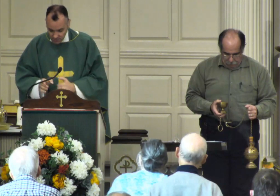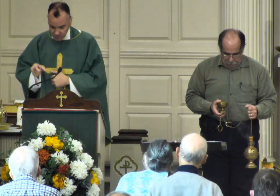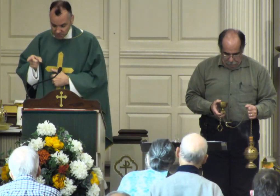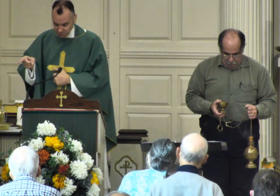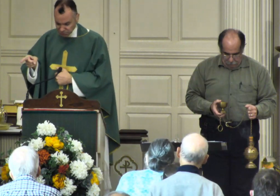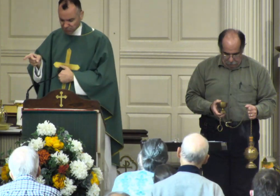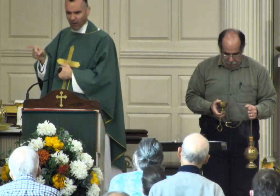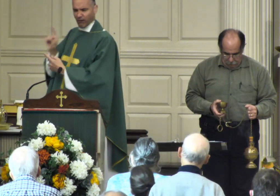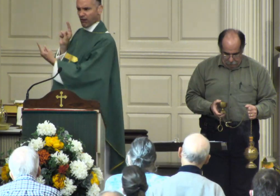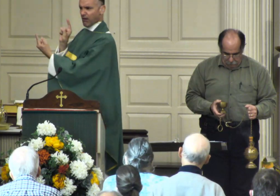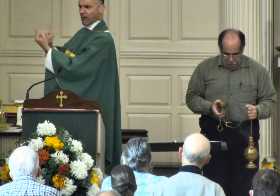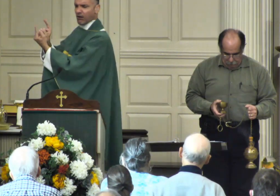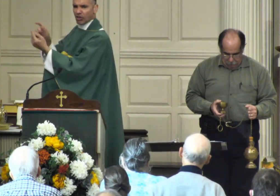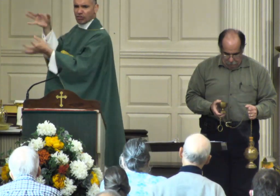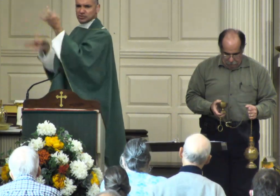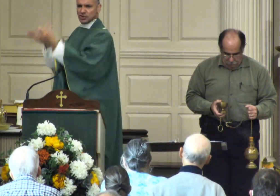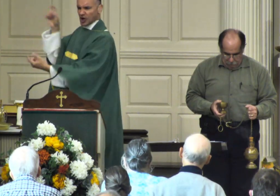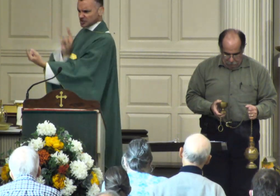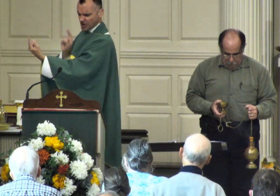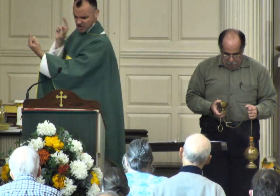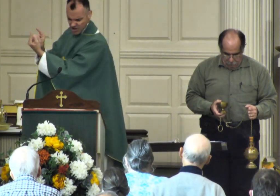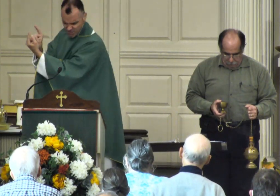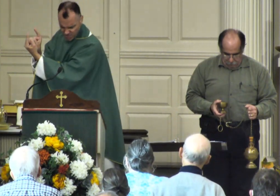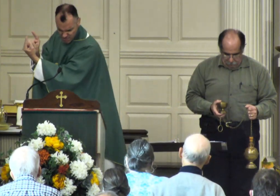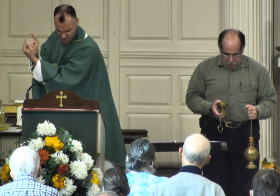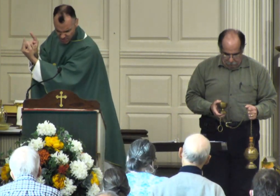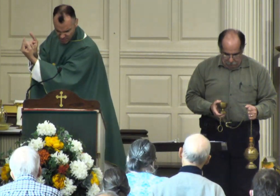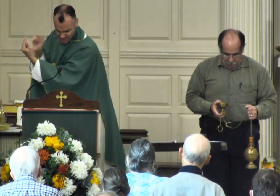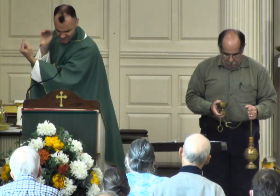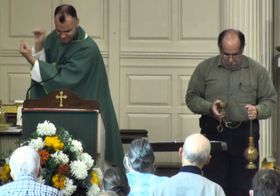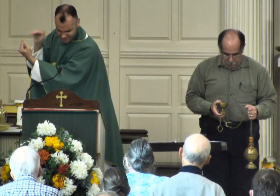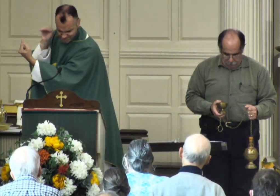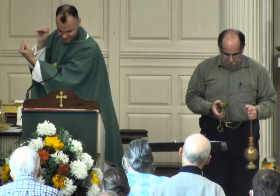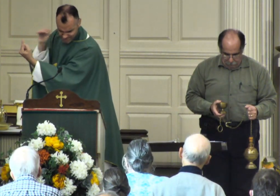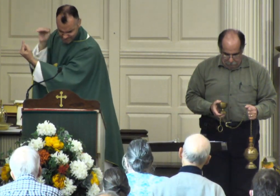A widow in that town used to come to him and say,